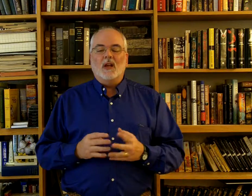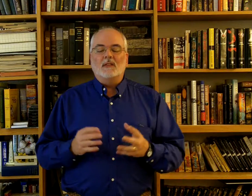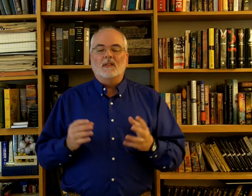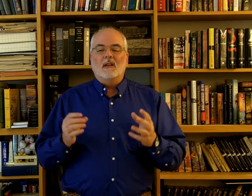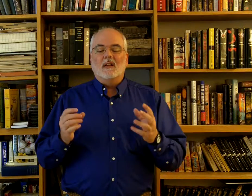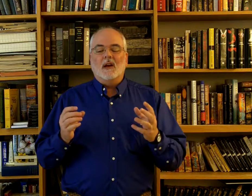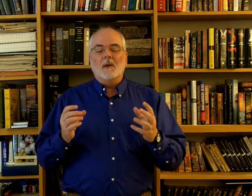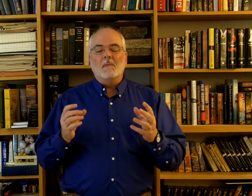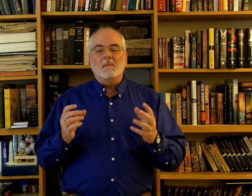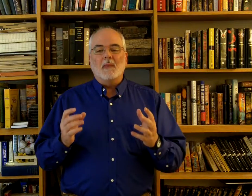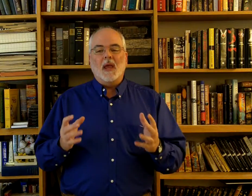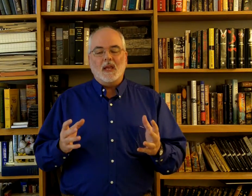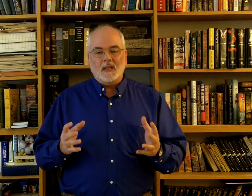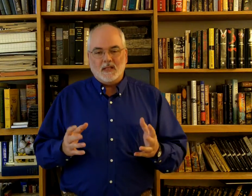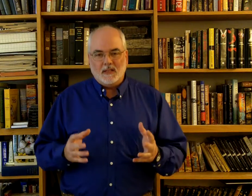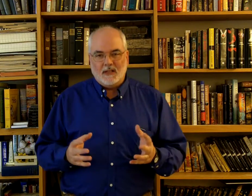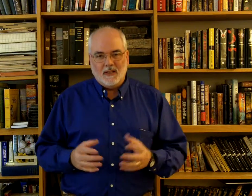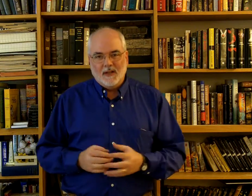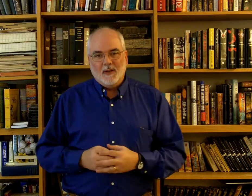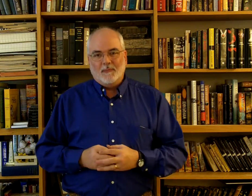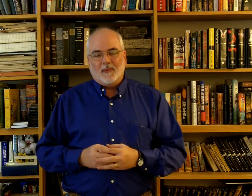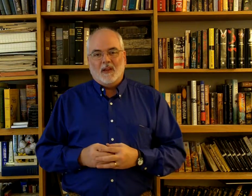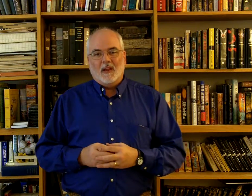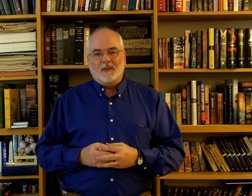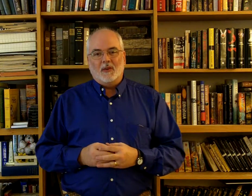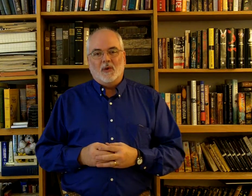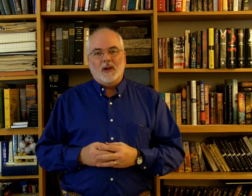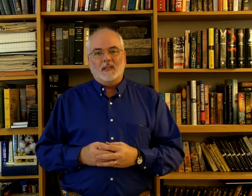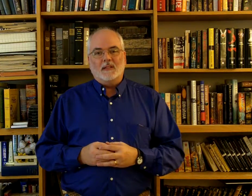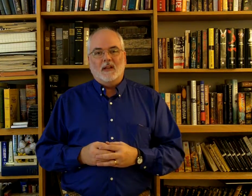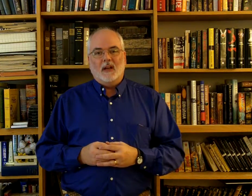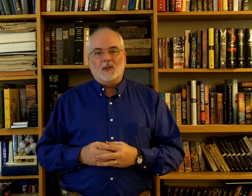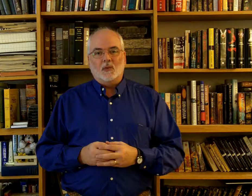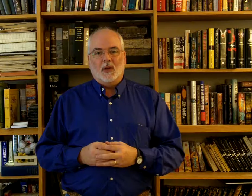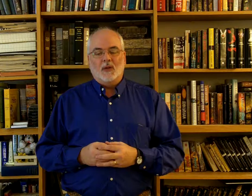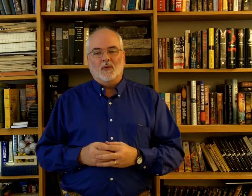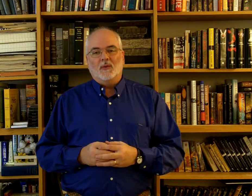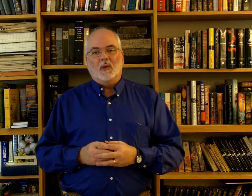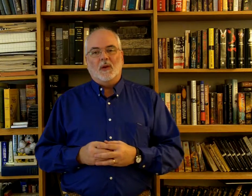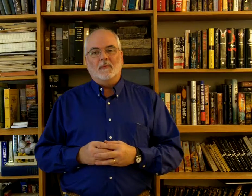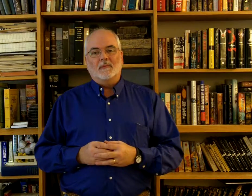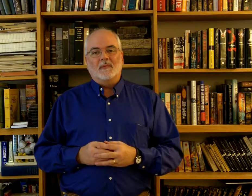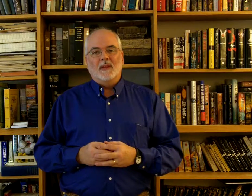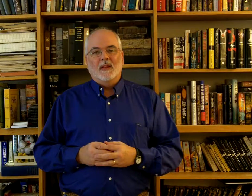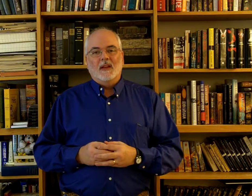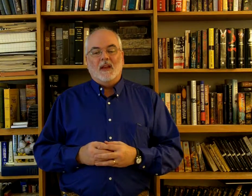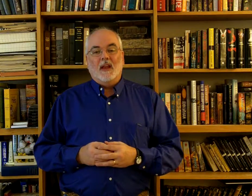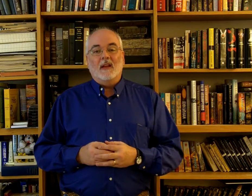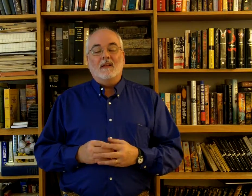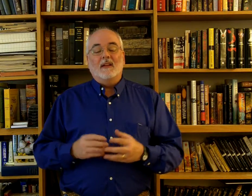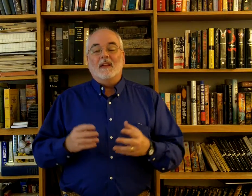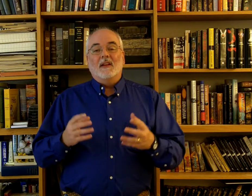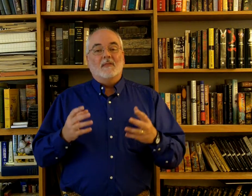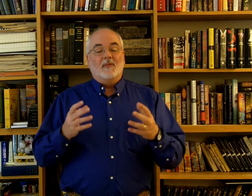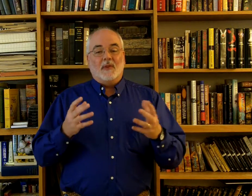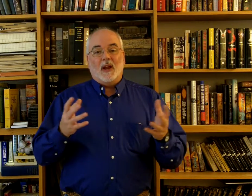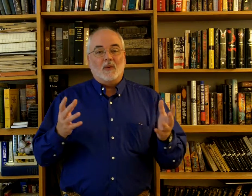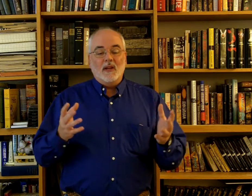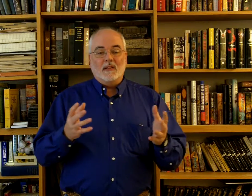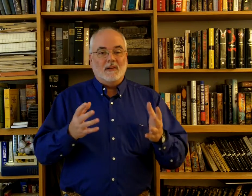just amazed at the grace that God's willing to afford him. And for that reason,